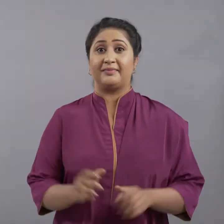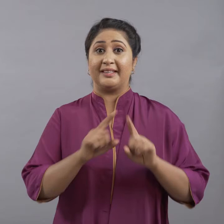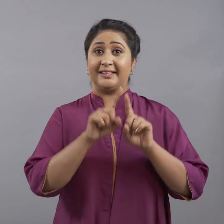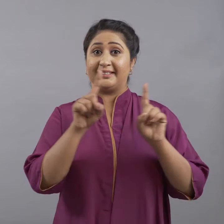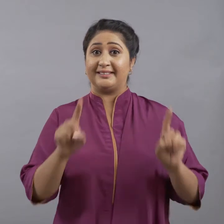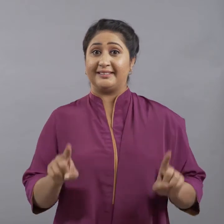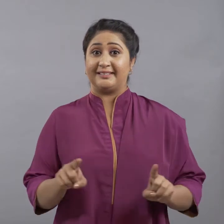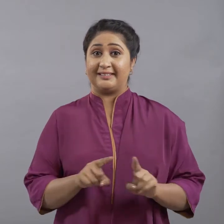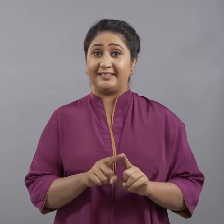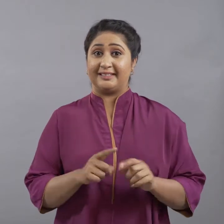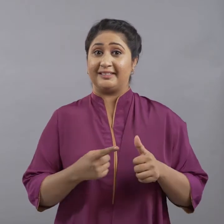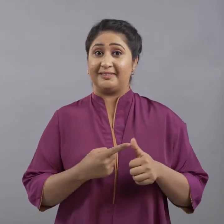Key words.